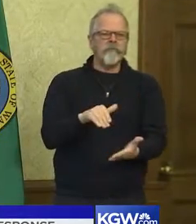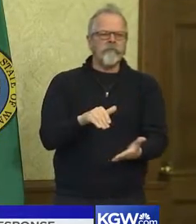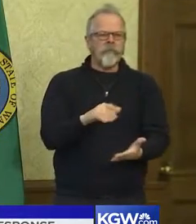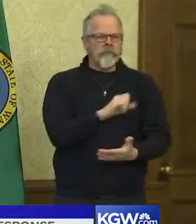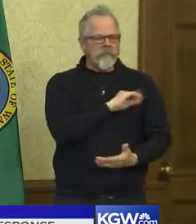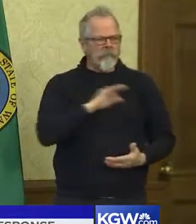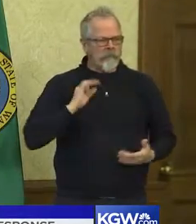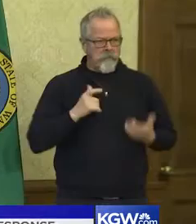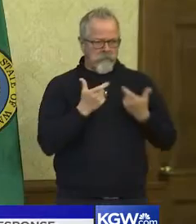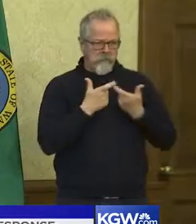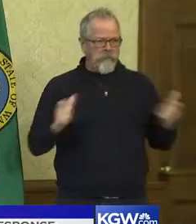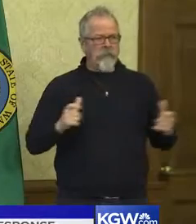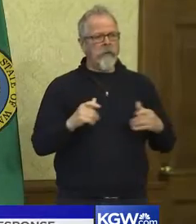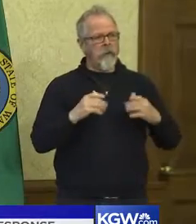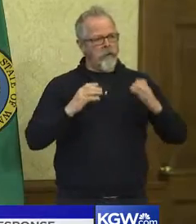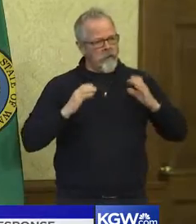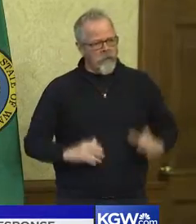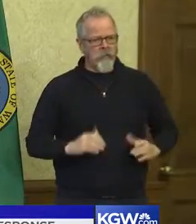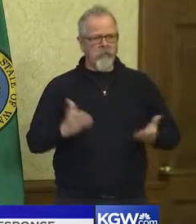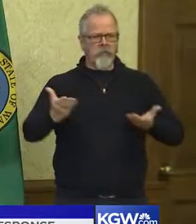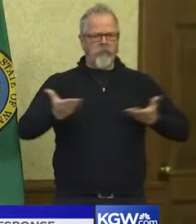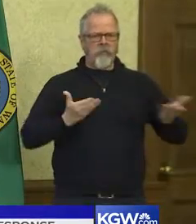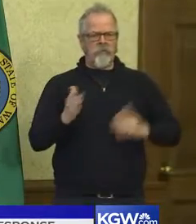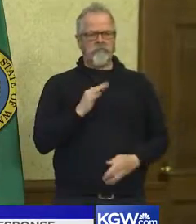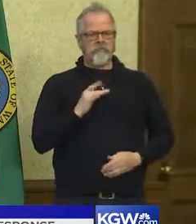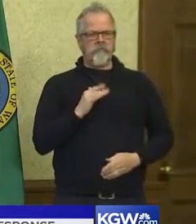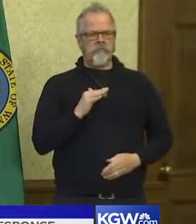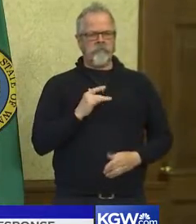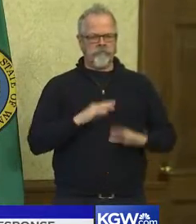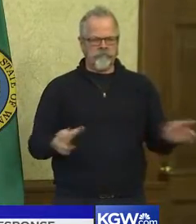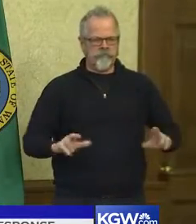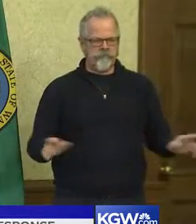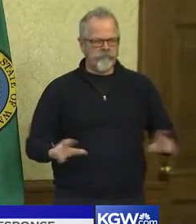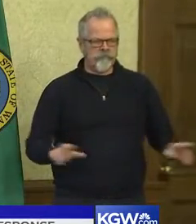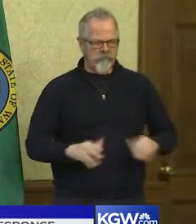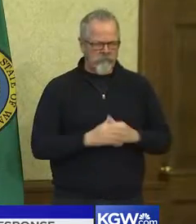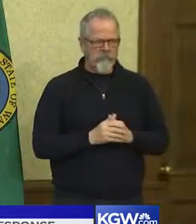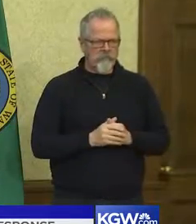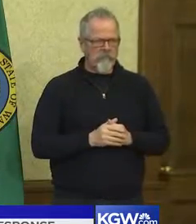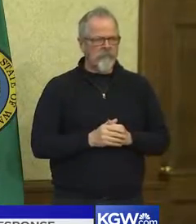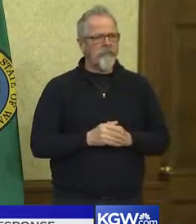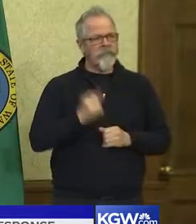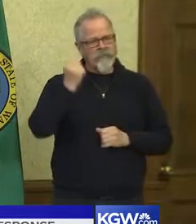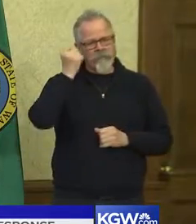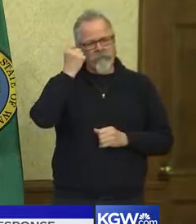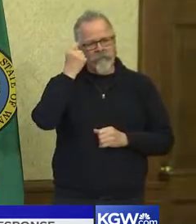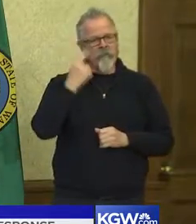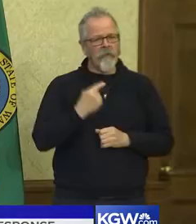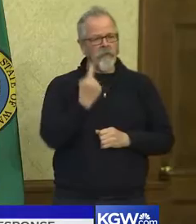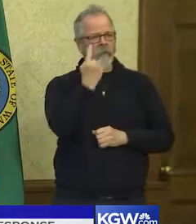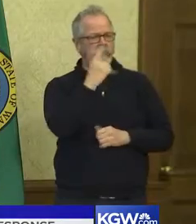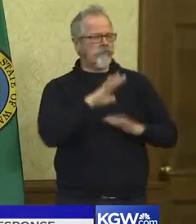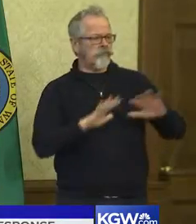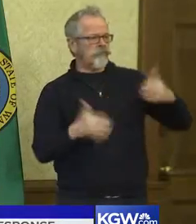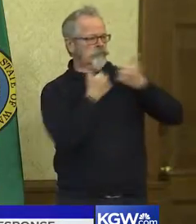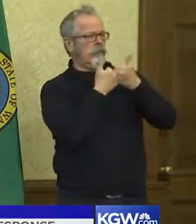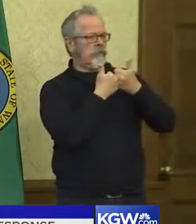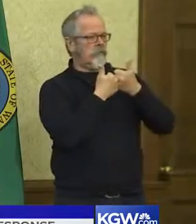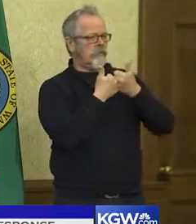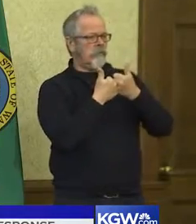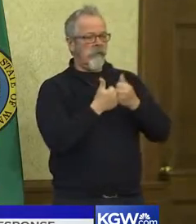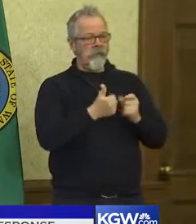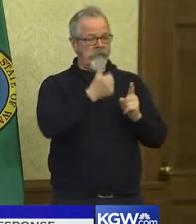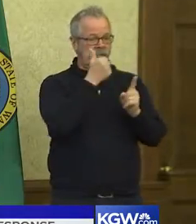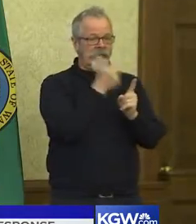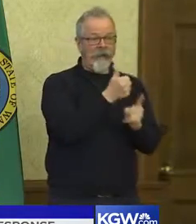that we don't already have their wage data. So they are going to need to upload that wage data to us, and we are going to need